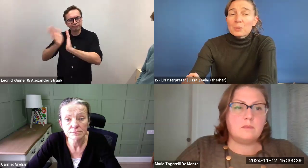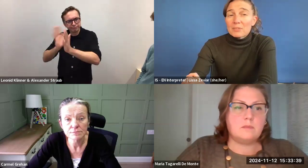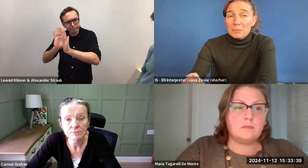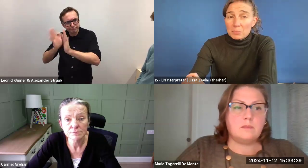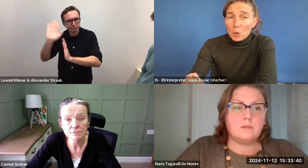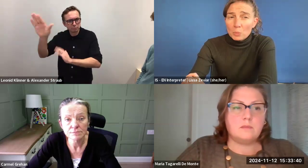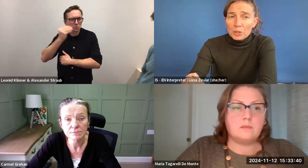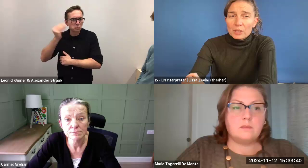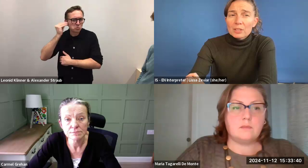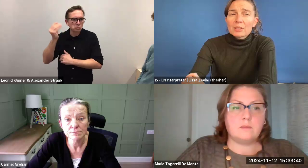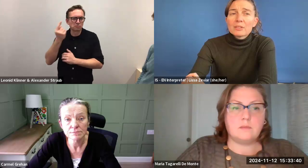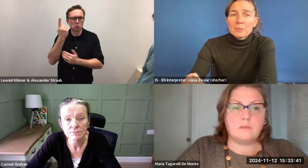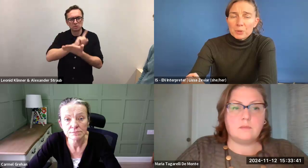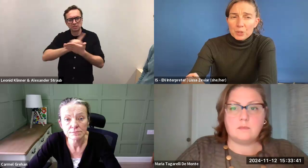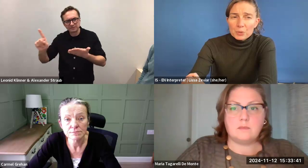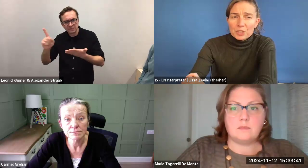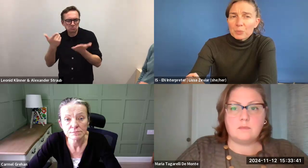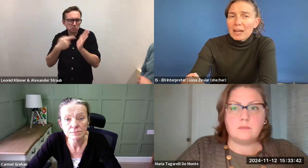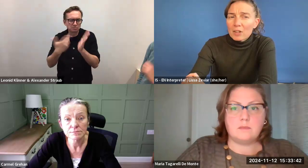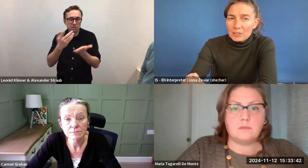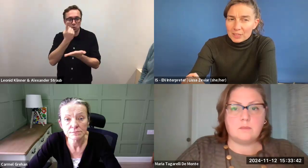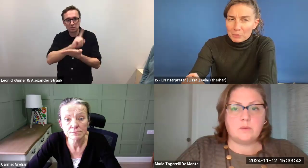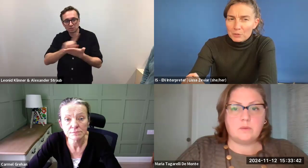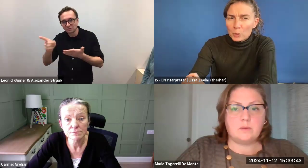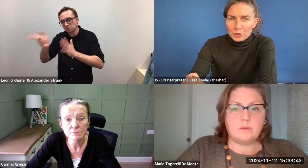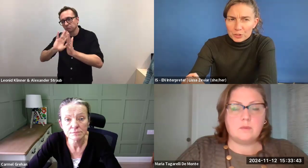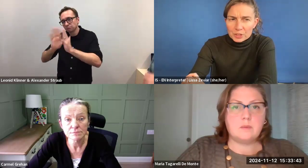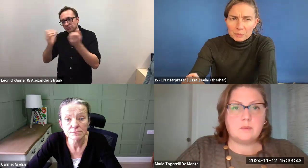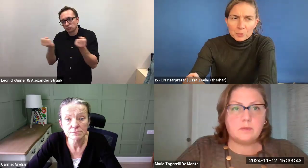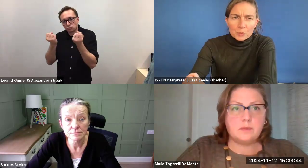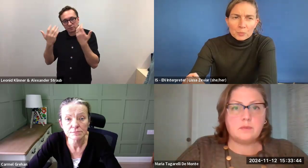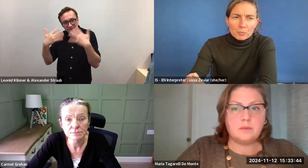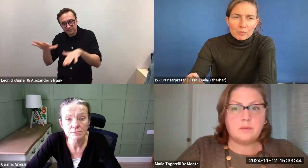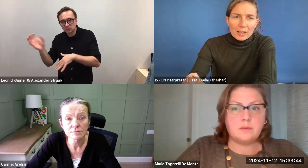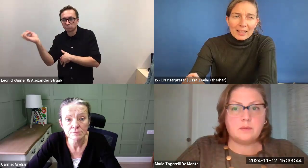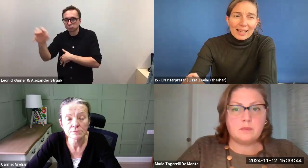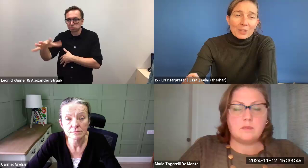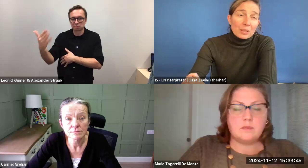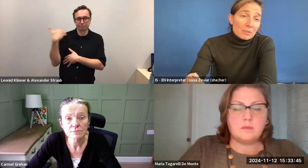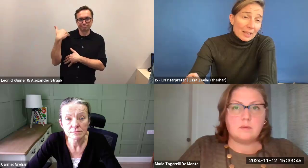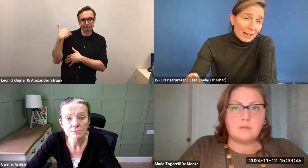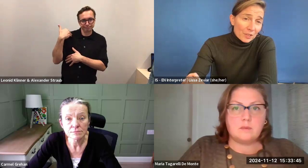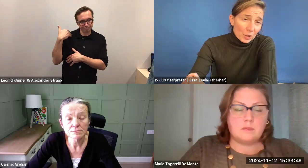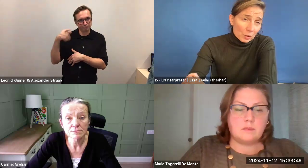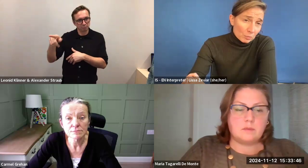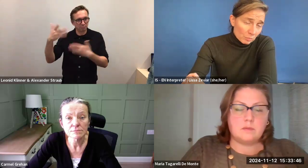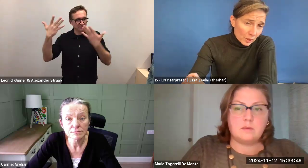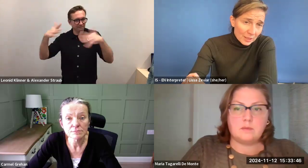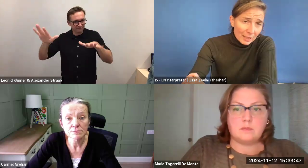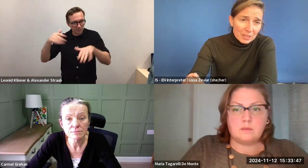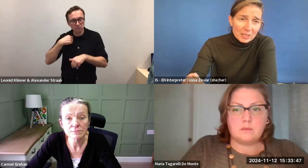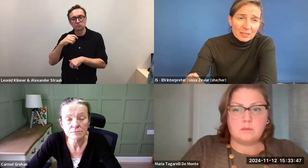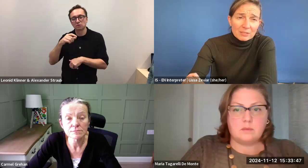And then if we give them some homework, they put those. And so we have all different types of folders. And when they have